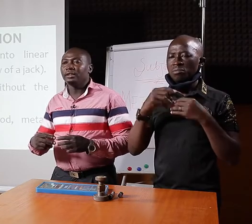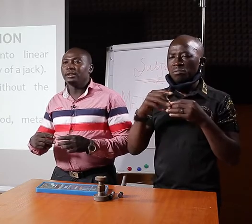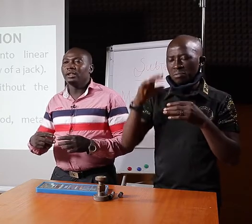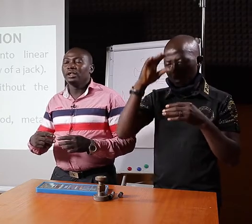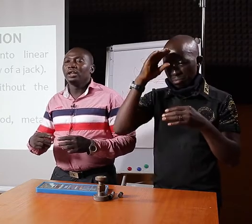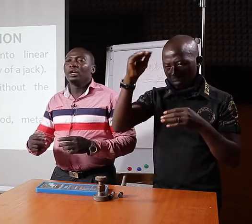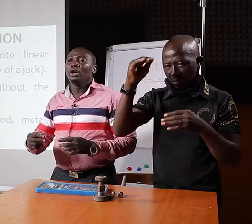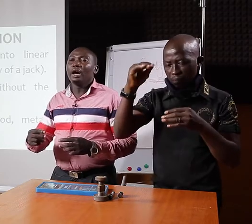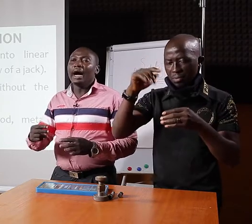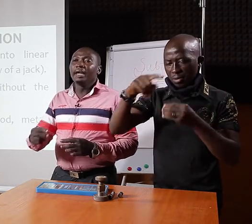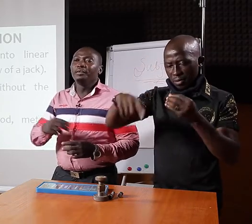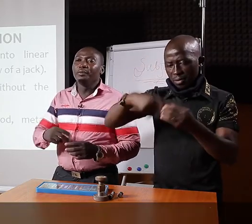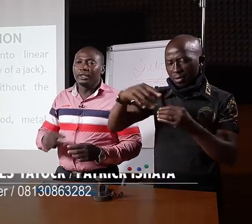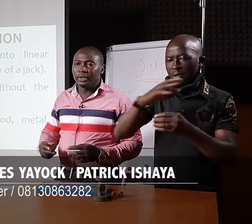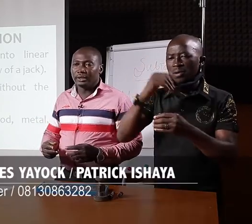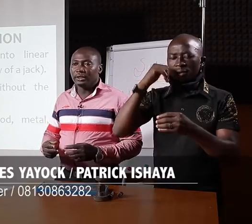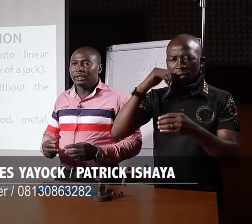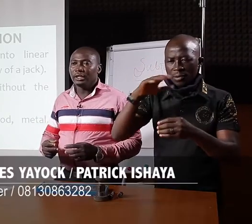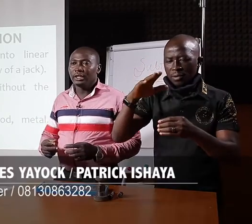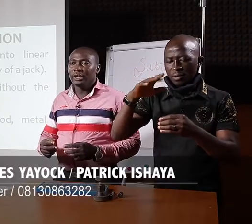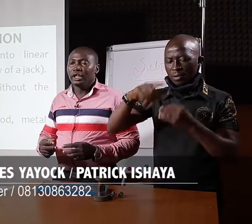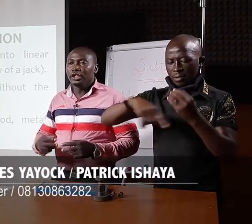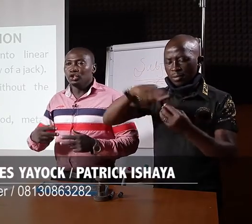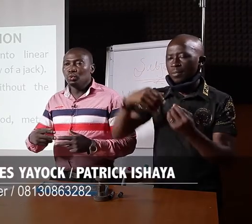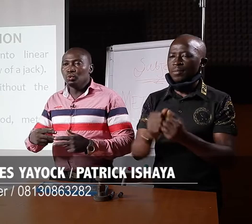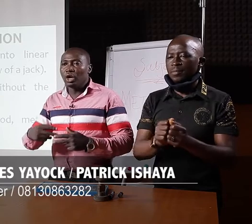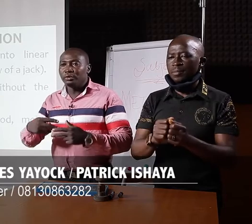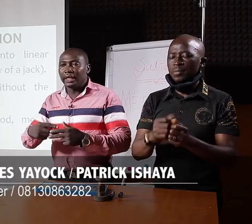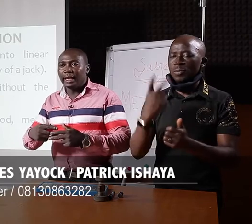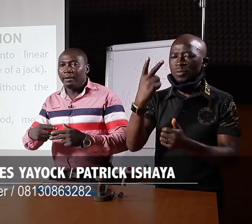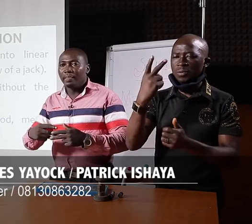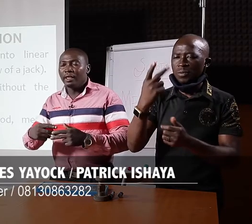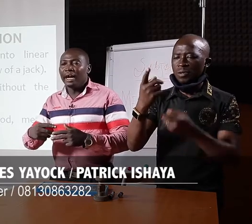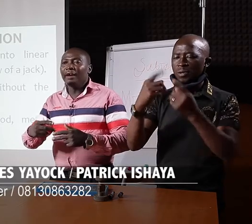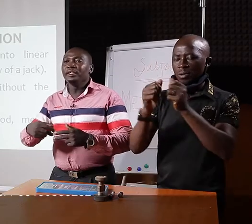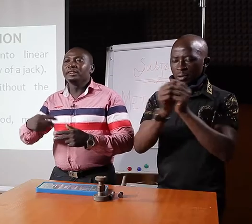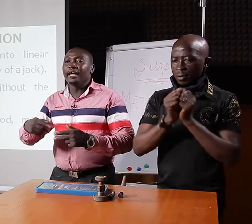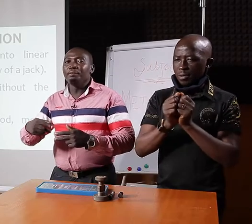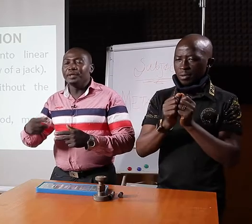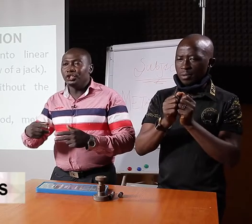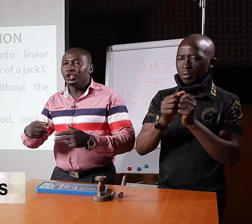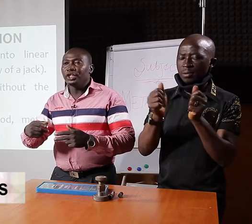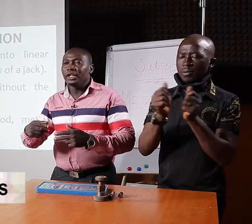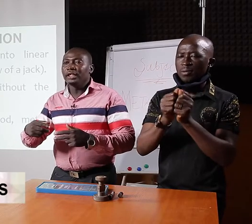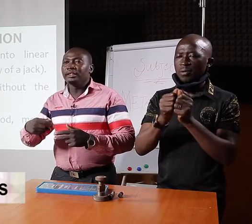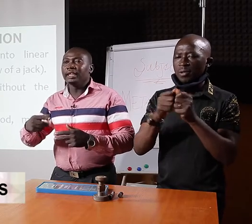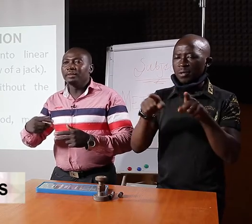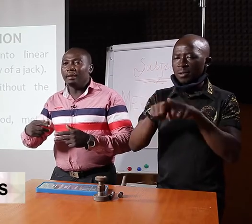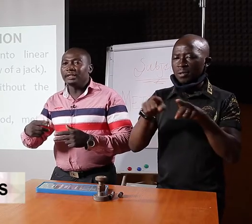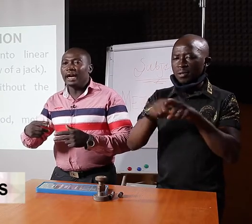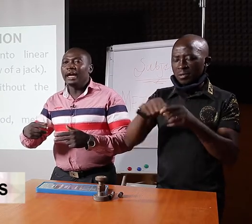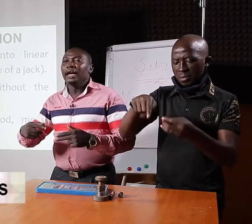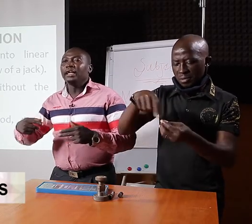thread and the female thread. The two comes together, having the same pitch, the